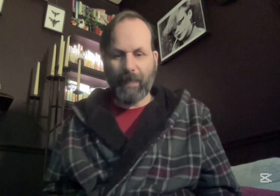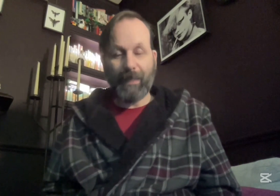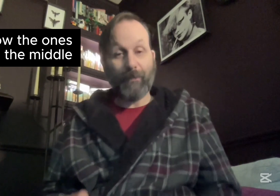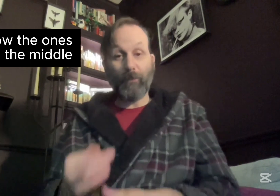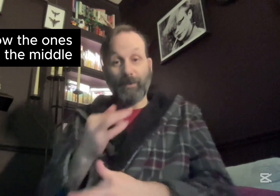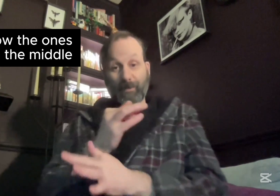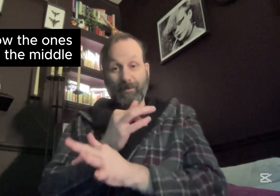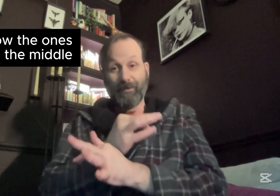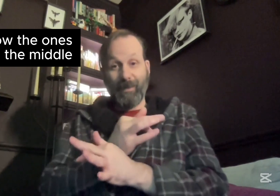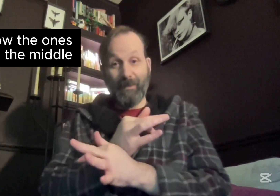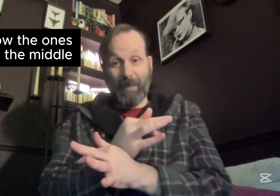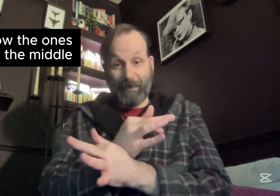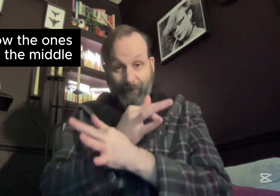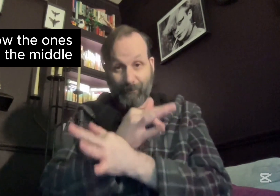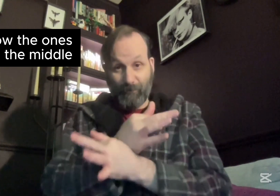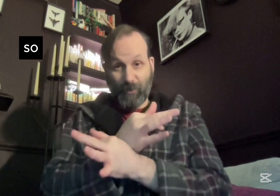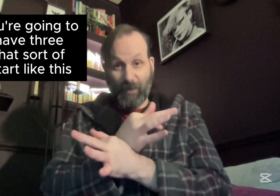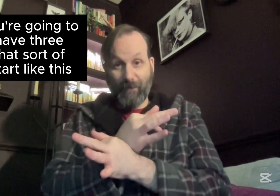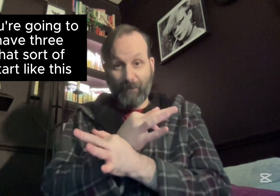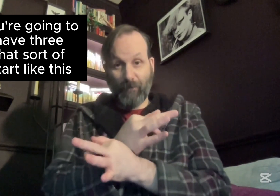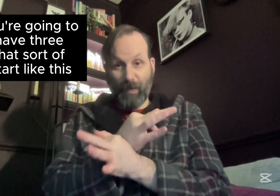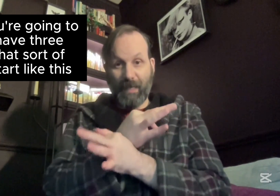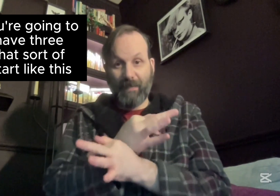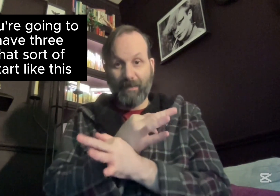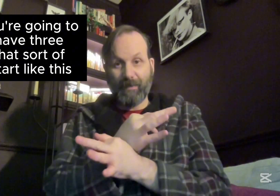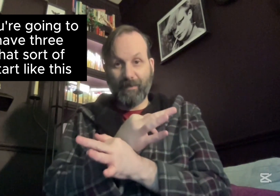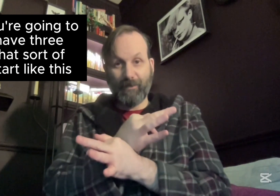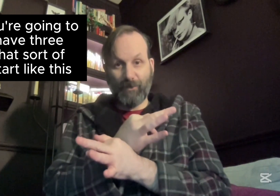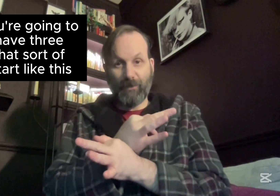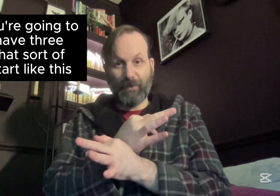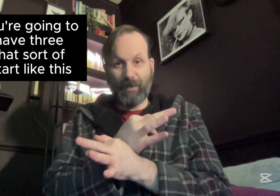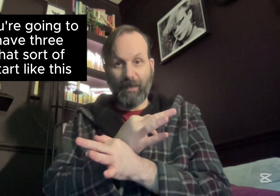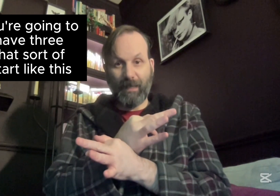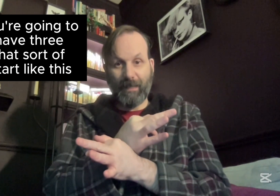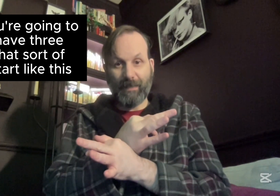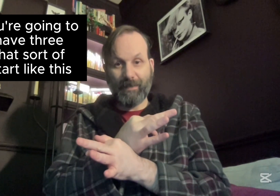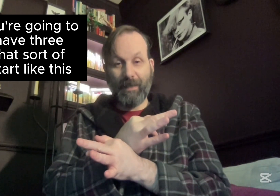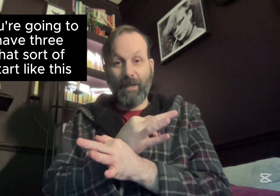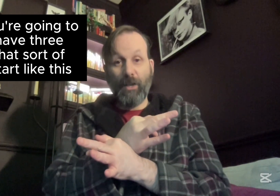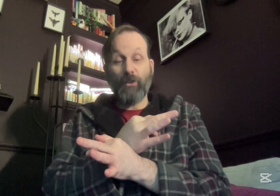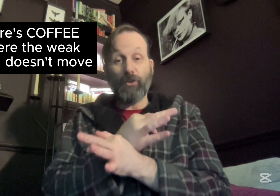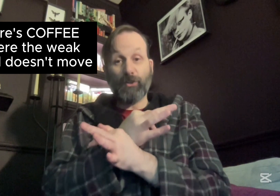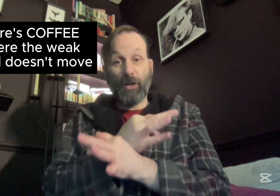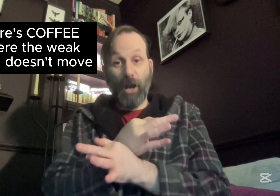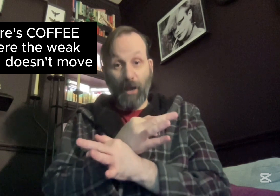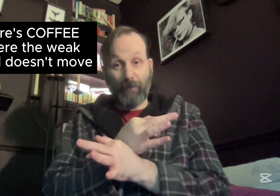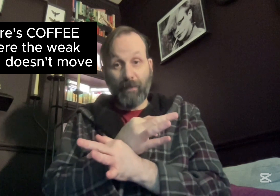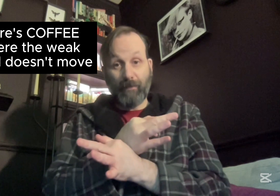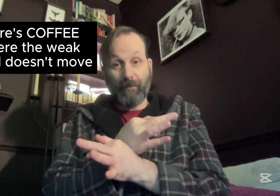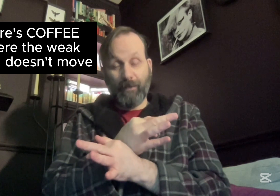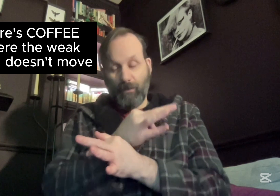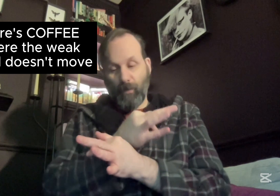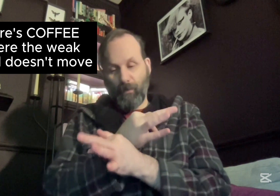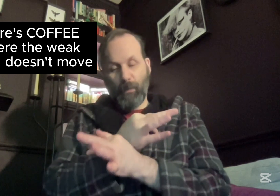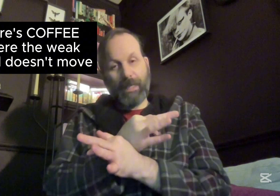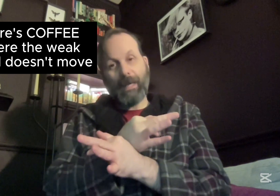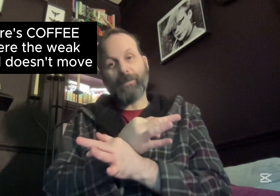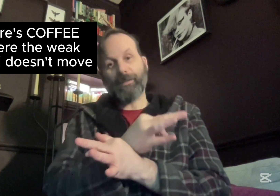Okay, now the ones in the middle. So you're going to have three that sort of start like this. There's coffee, where the weak hand